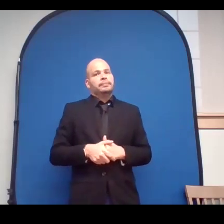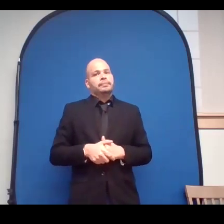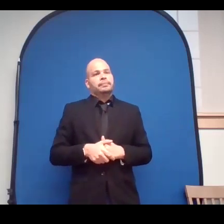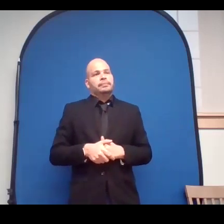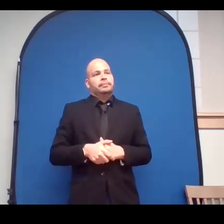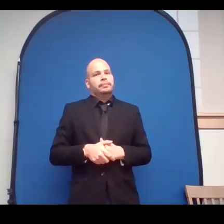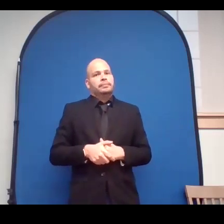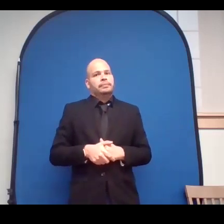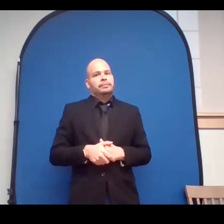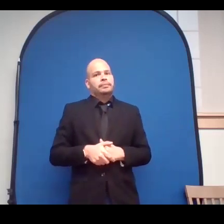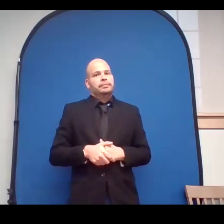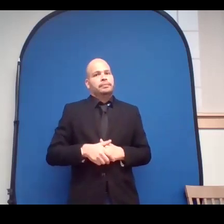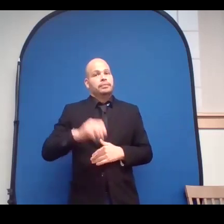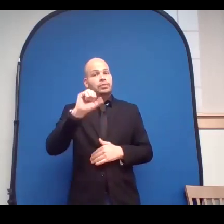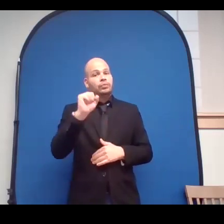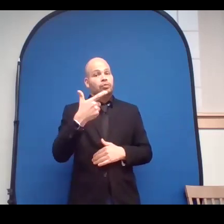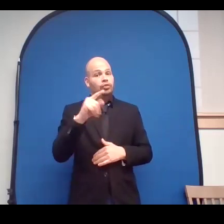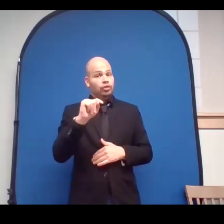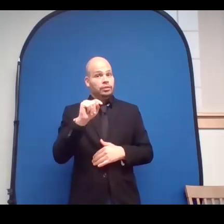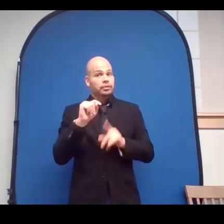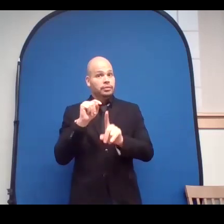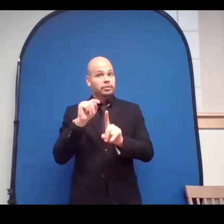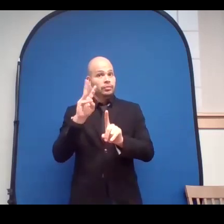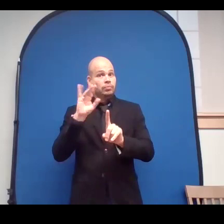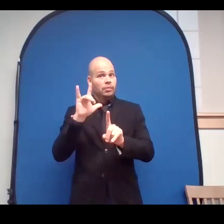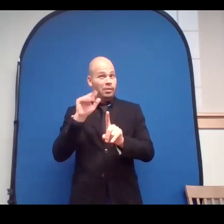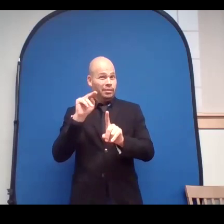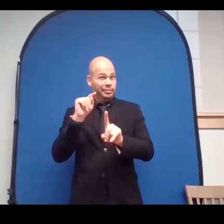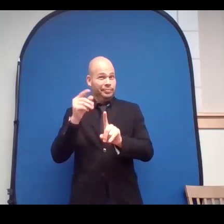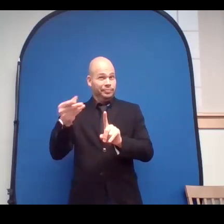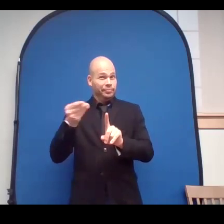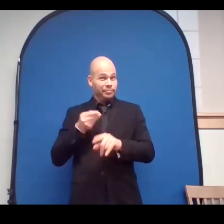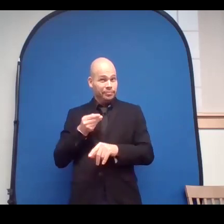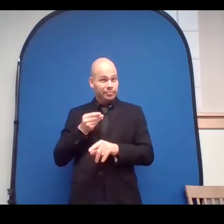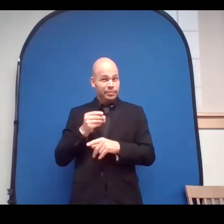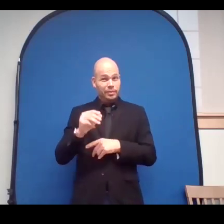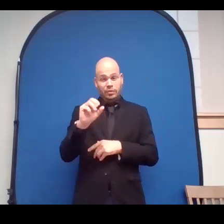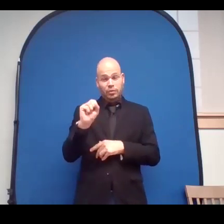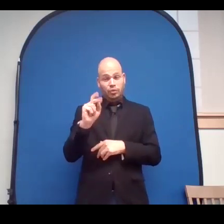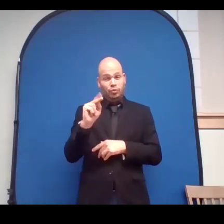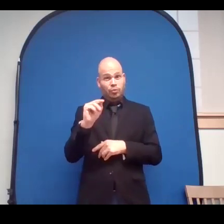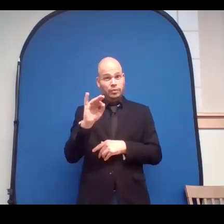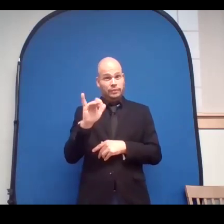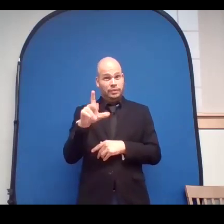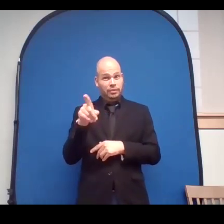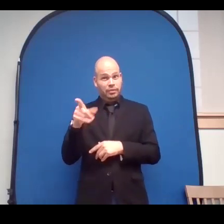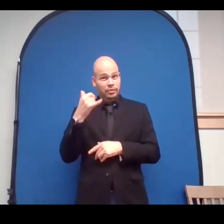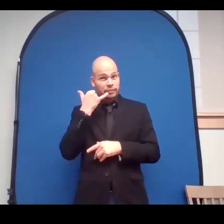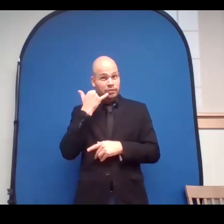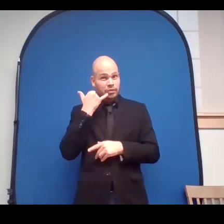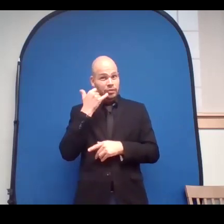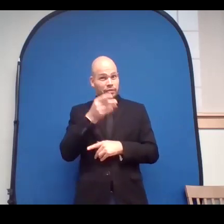Sergeant Wilmot give you Sergeant Schofield's telephone number? Yes, he did. And did you call Sergeant Schofield on